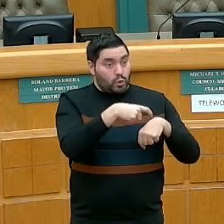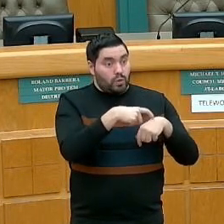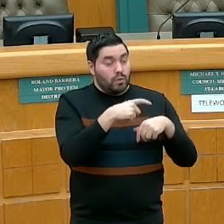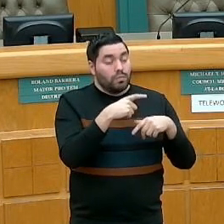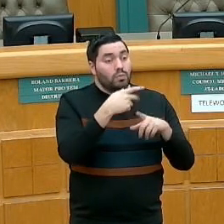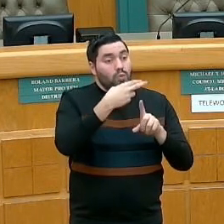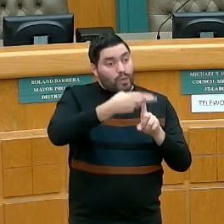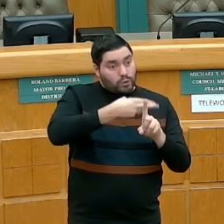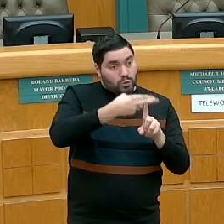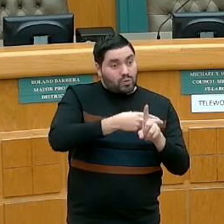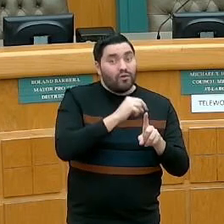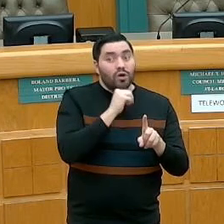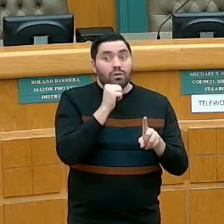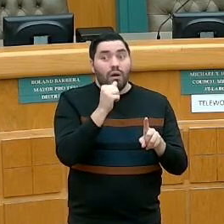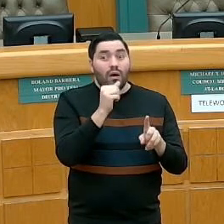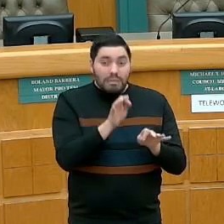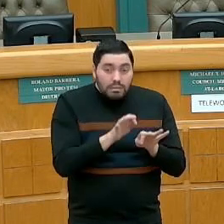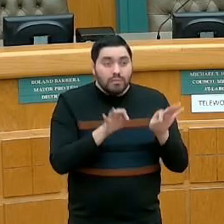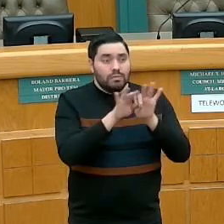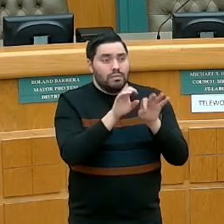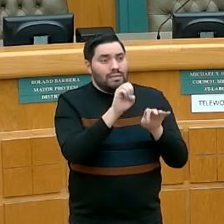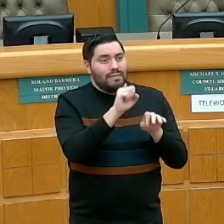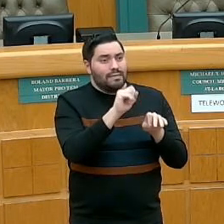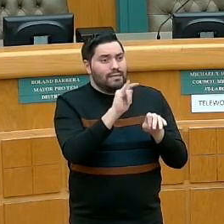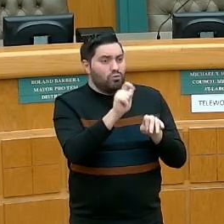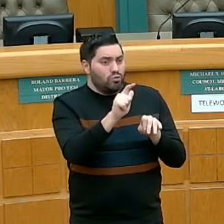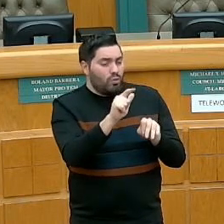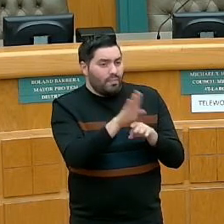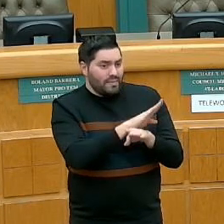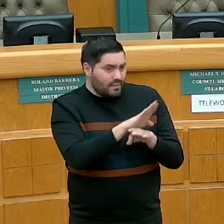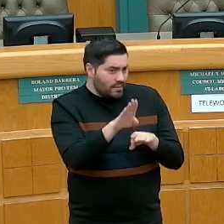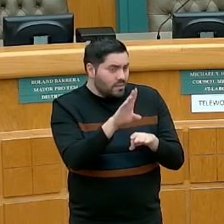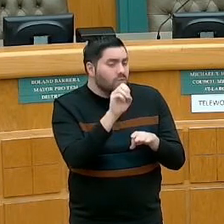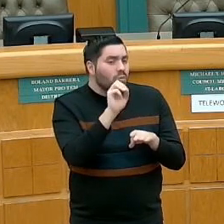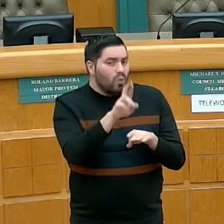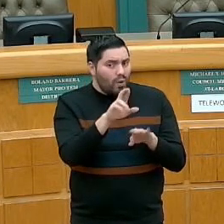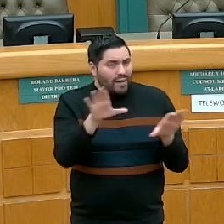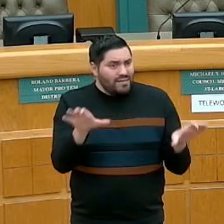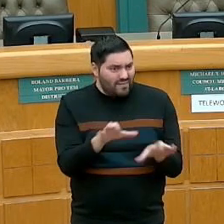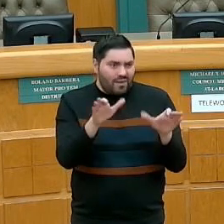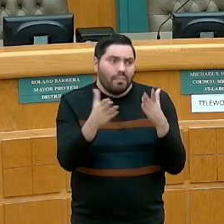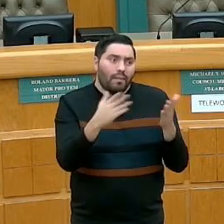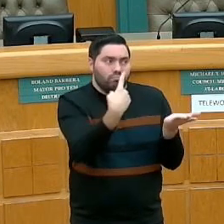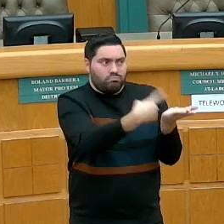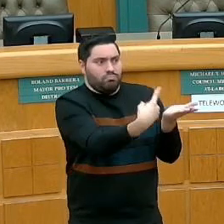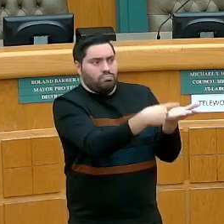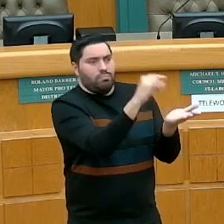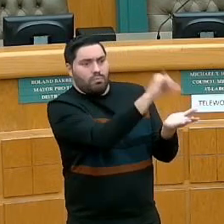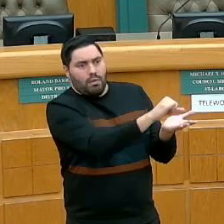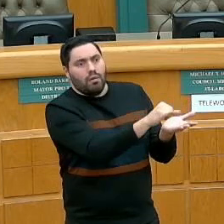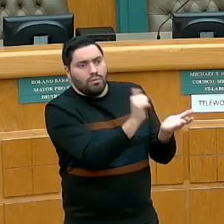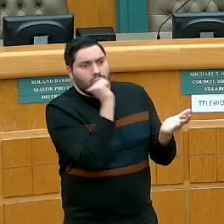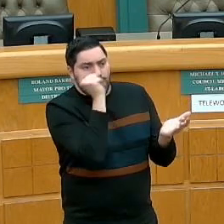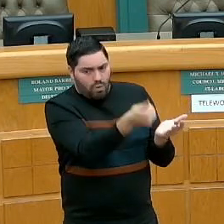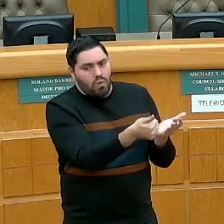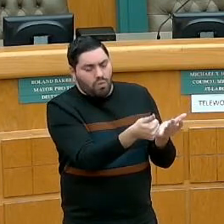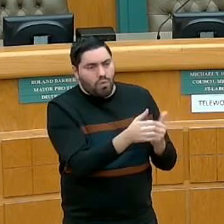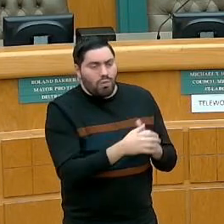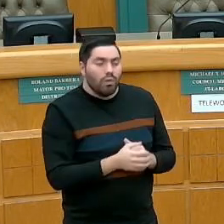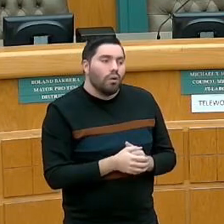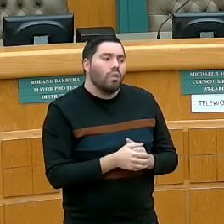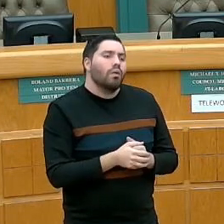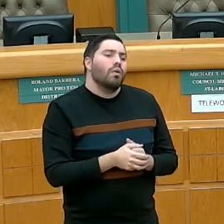non-essential businesses and non-essential activities. That may be discussed tomorrow at our city council meeting.